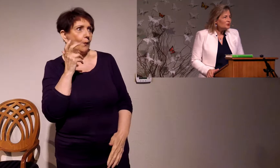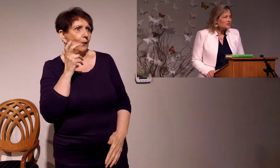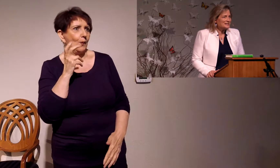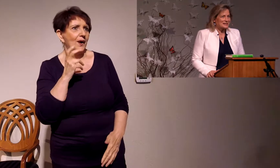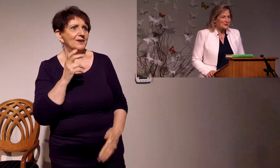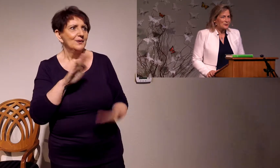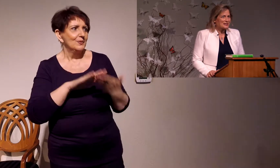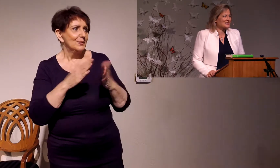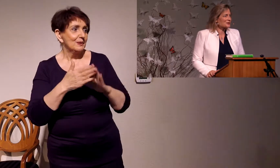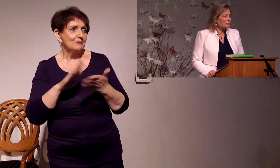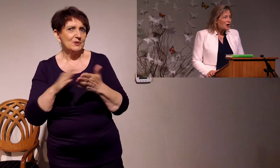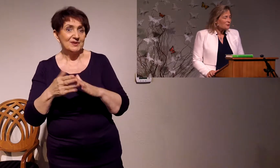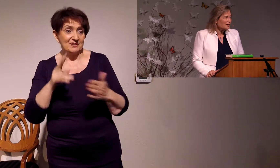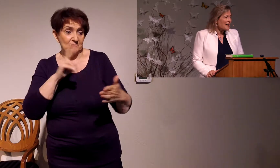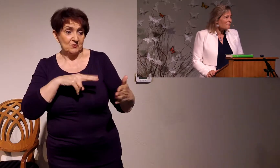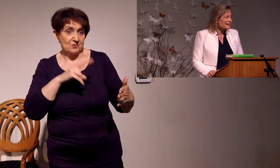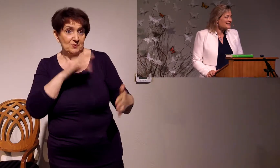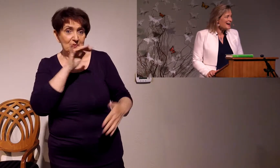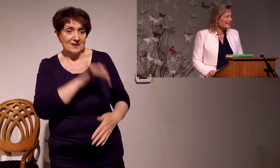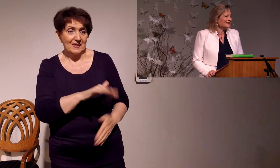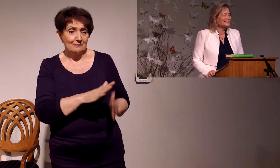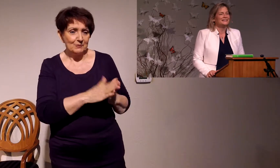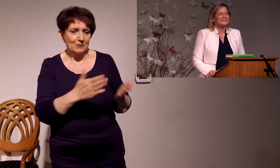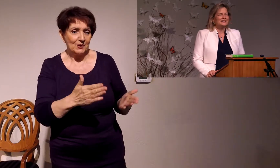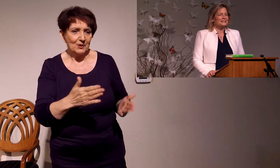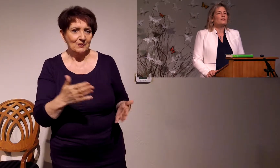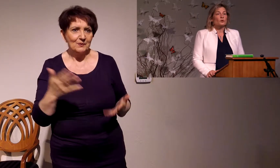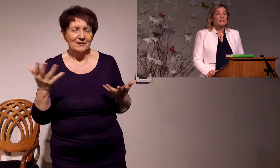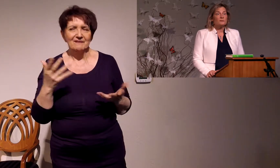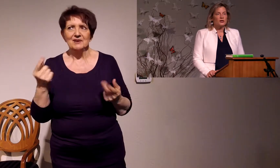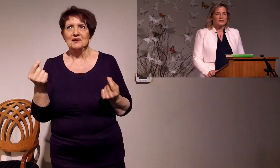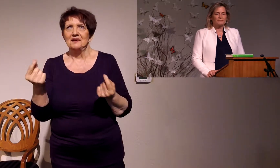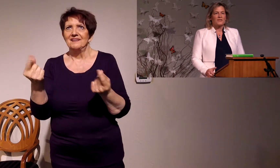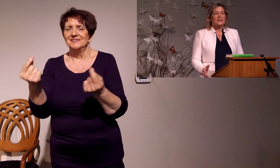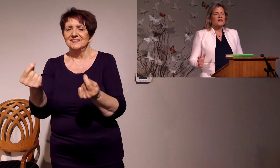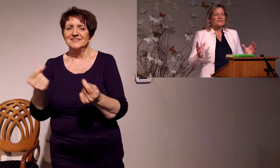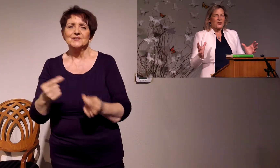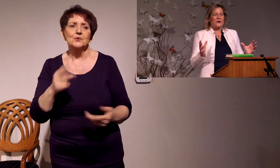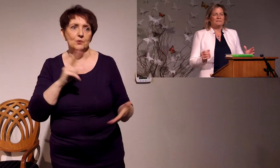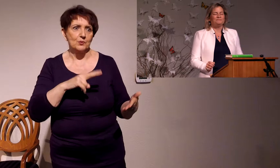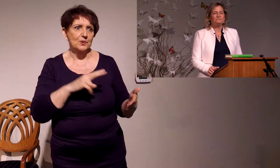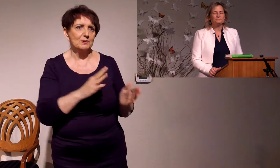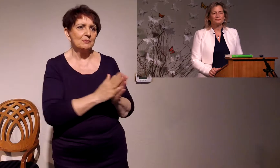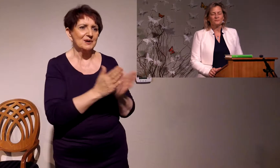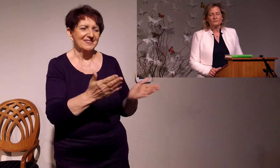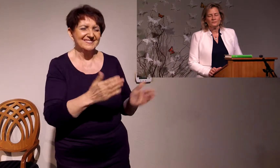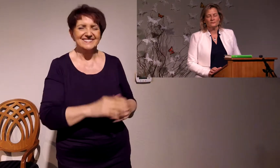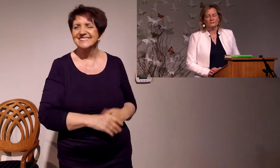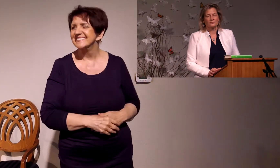our community is going to read this book. What have I done? Read the book. So,